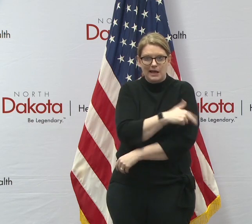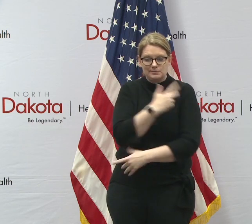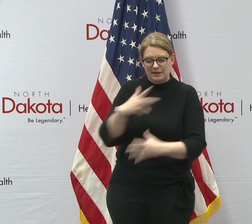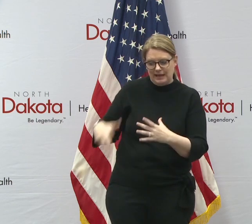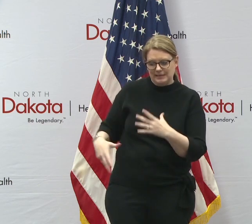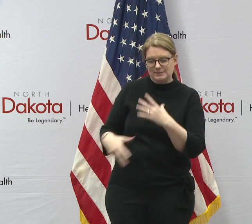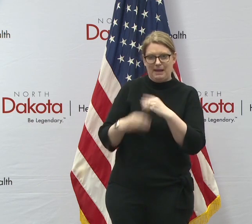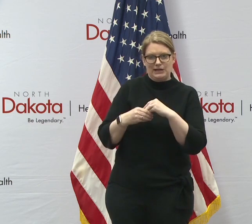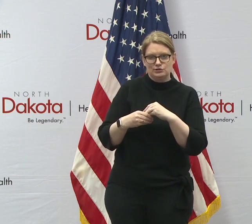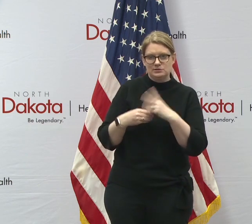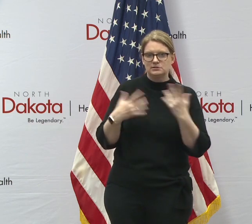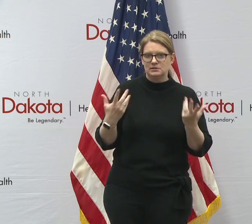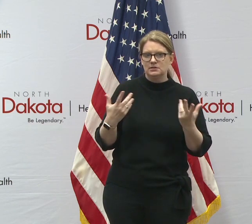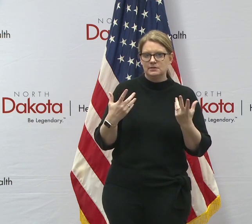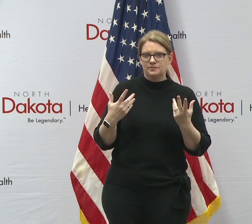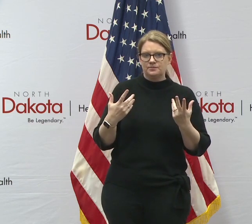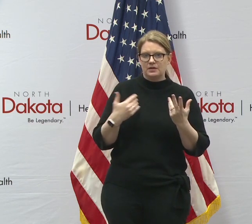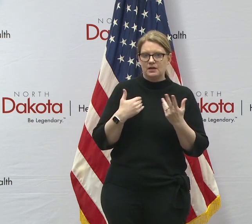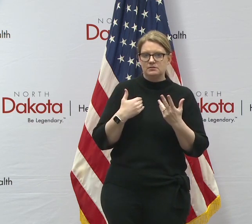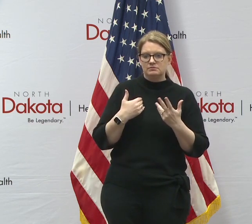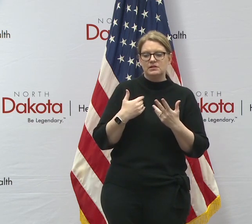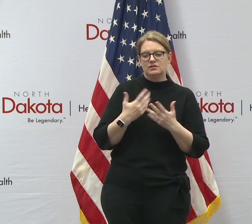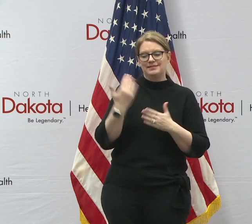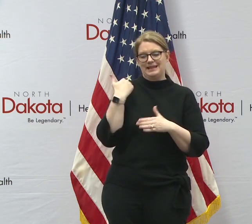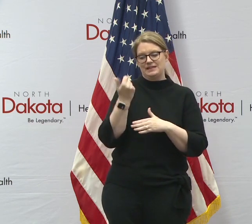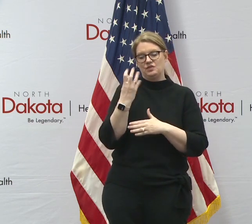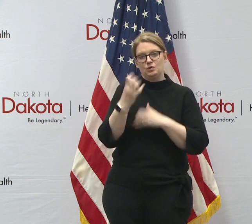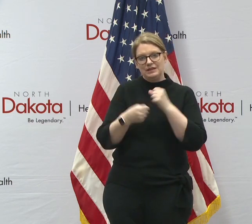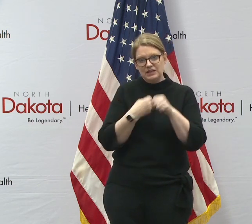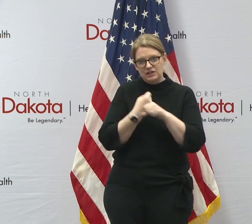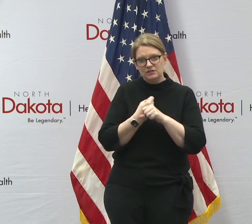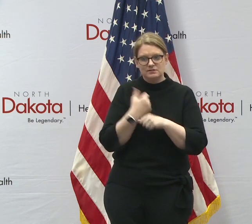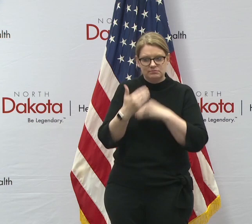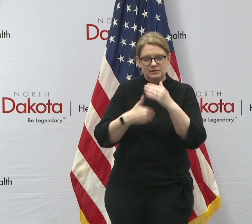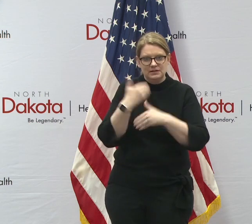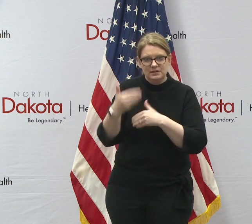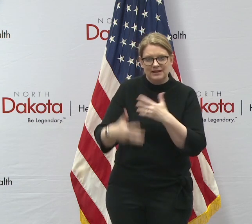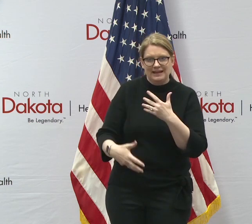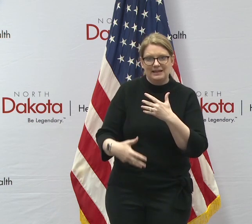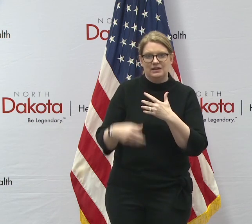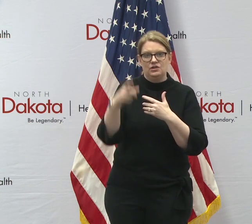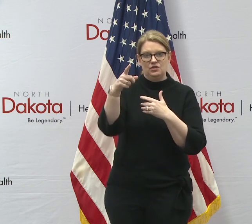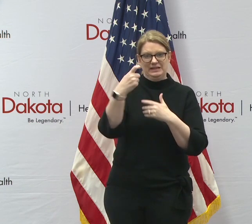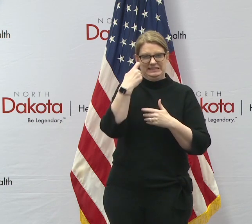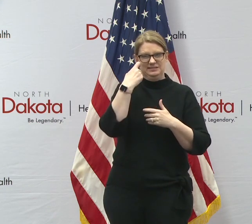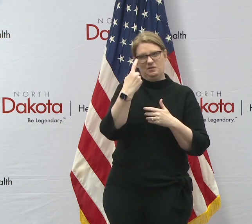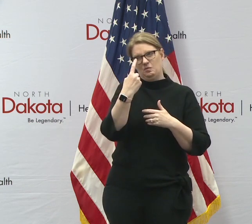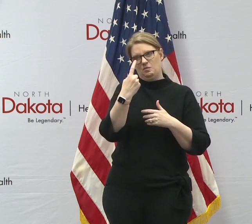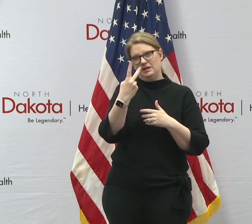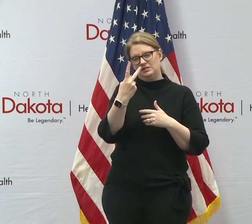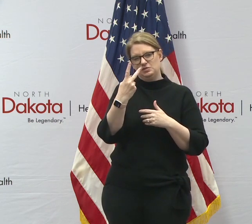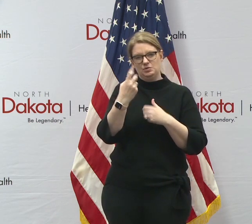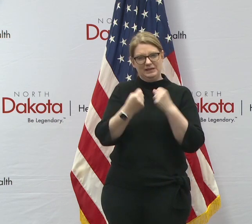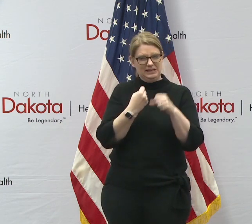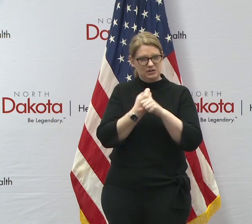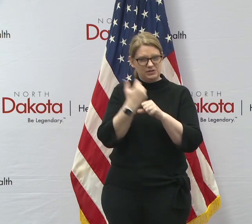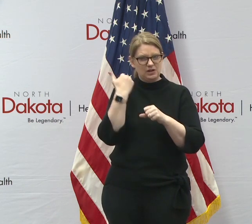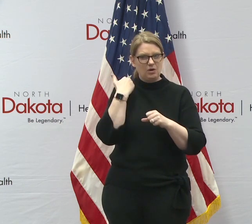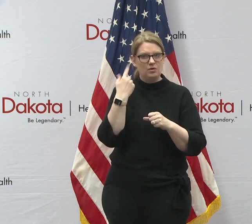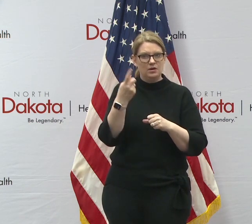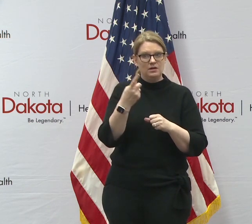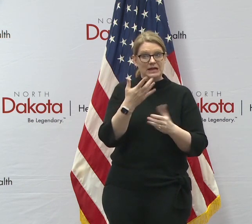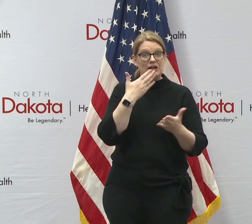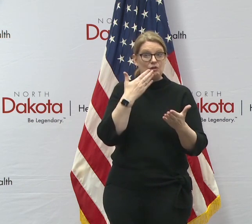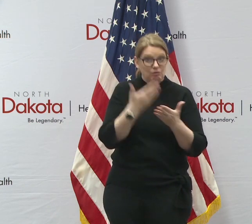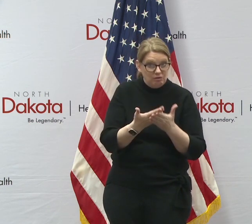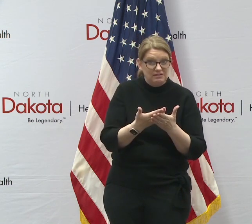that we have gone on in the last few years, that we've actually got space that in just recently, a year or two, in good space